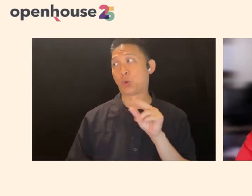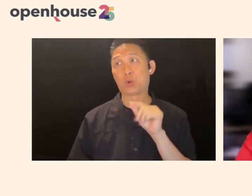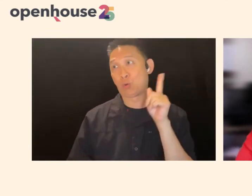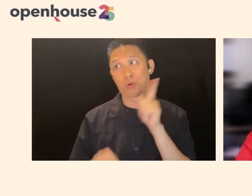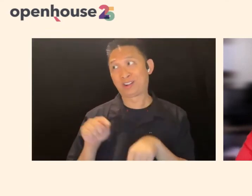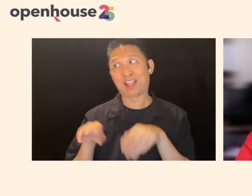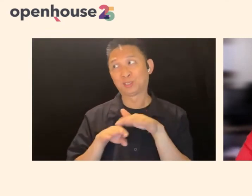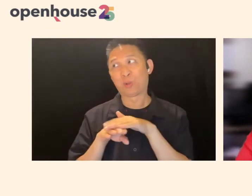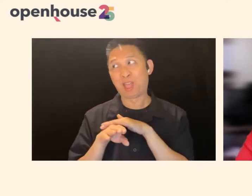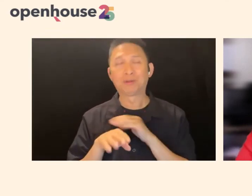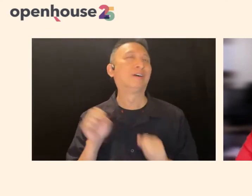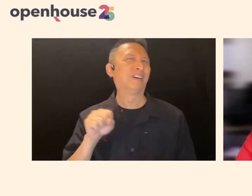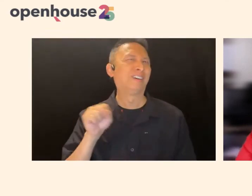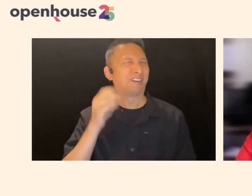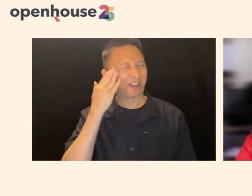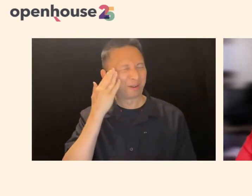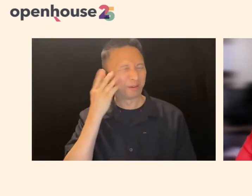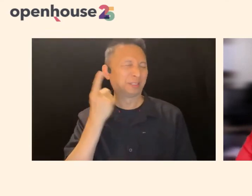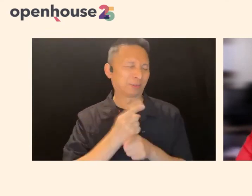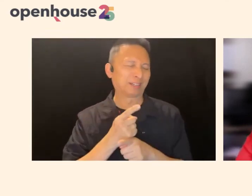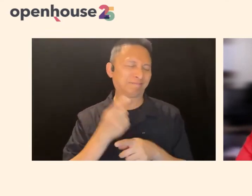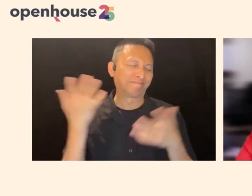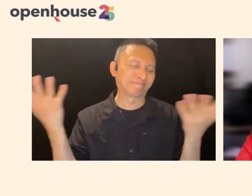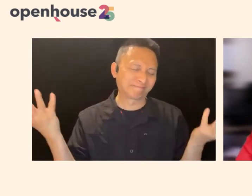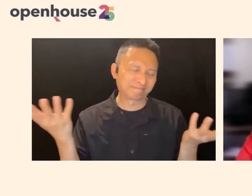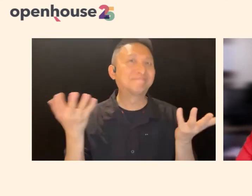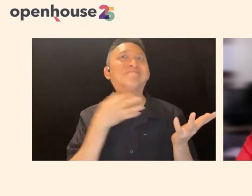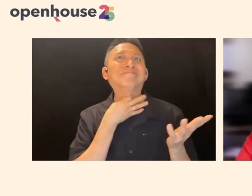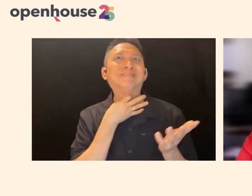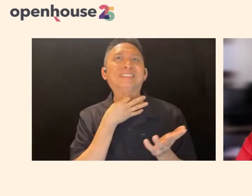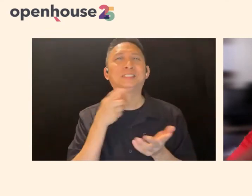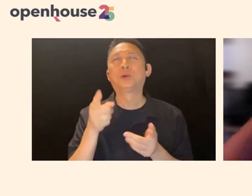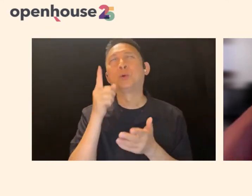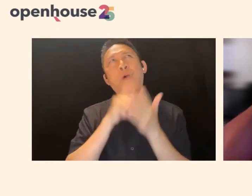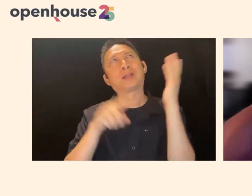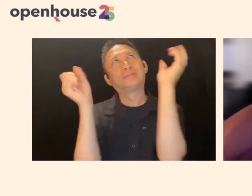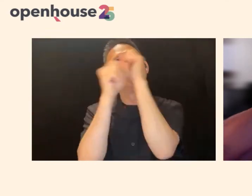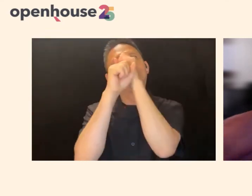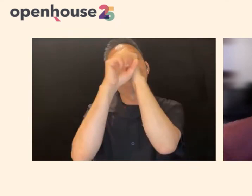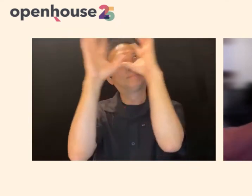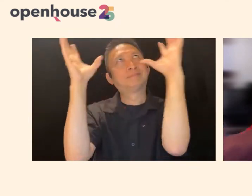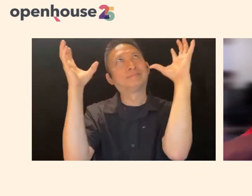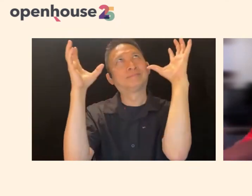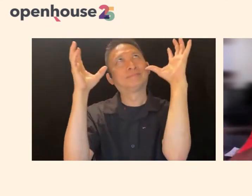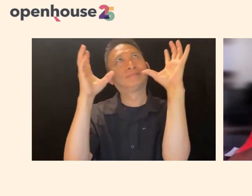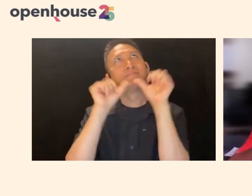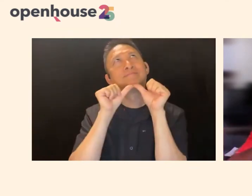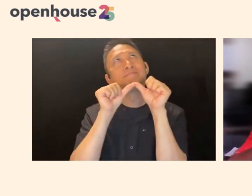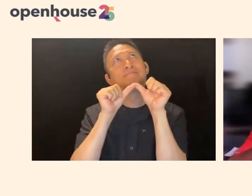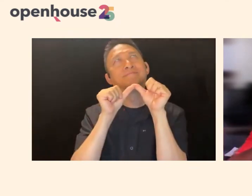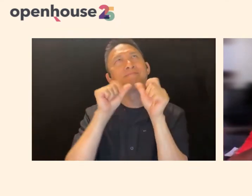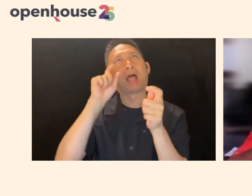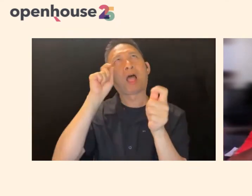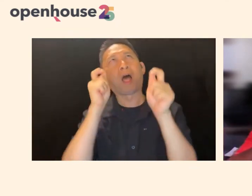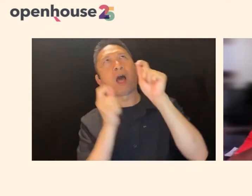know that's right. I know. So yeah, if you want to answer towards the ways that you are continuing to think about adapting.